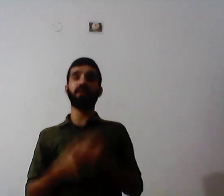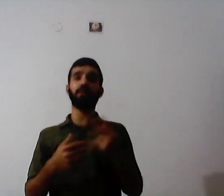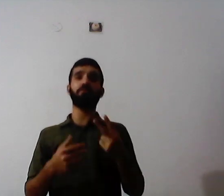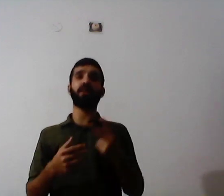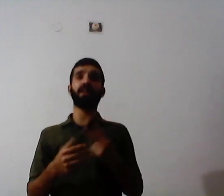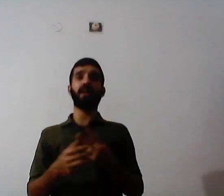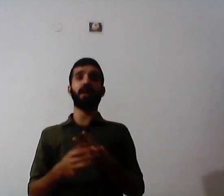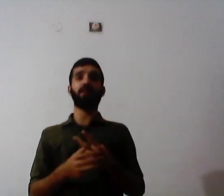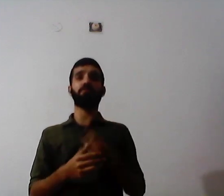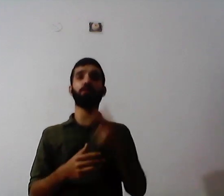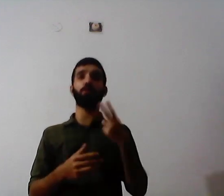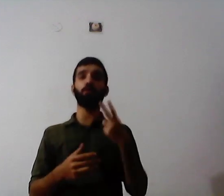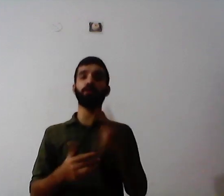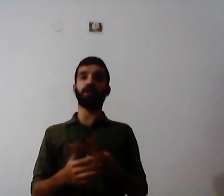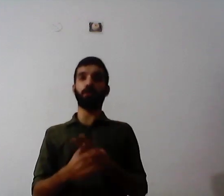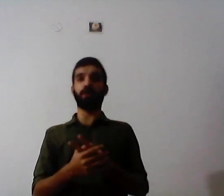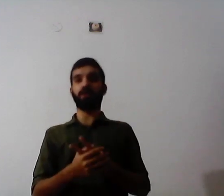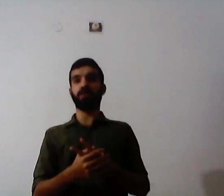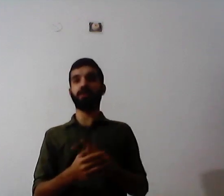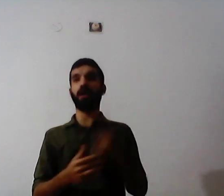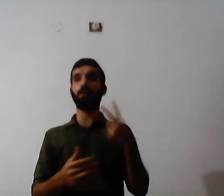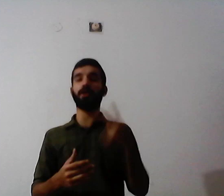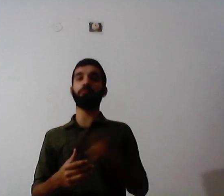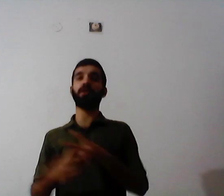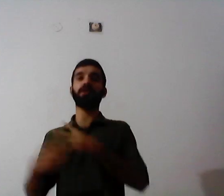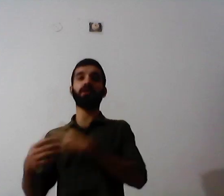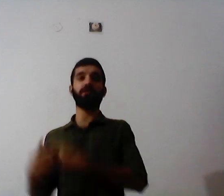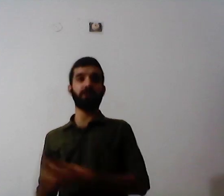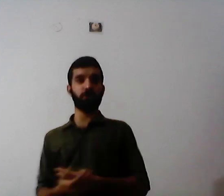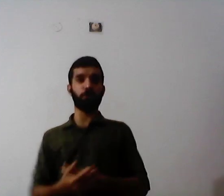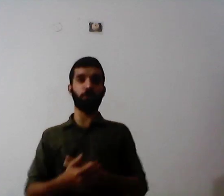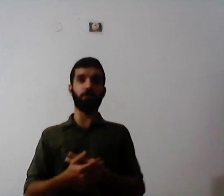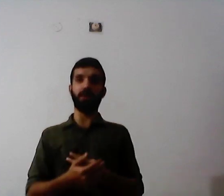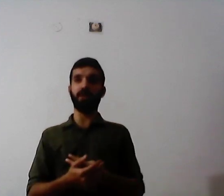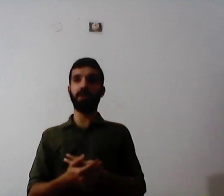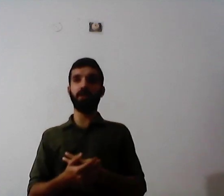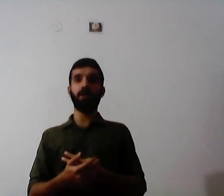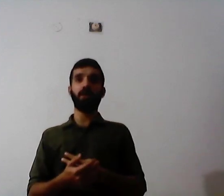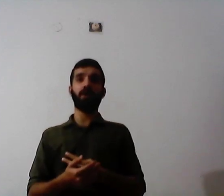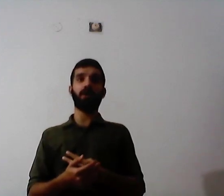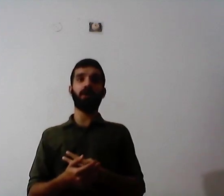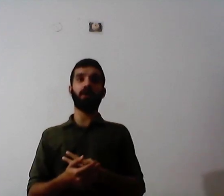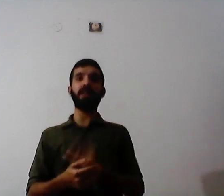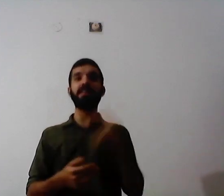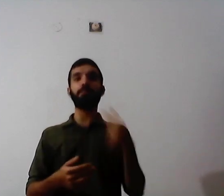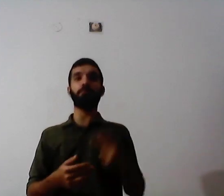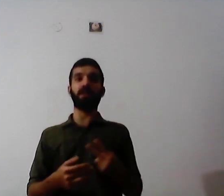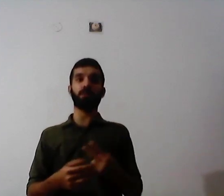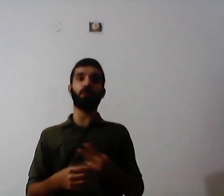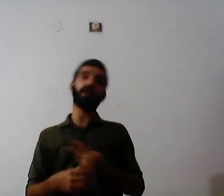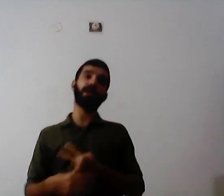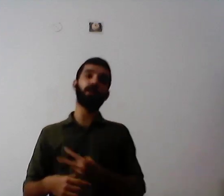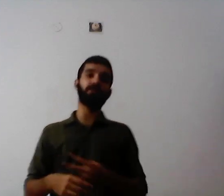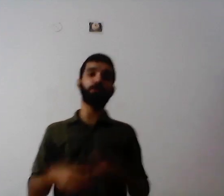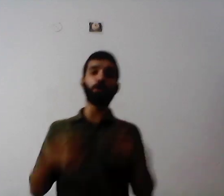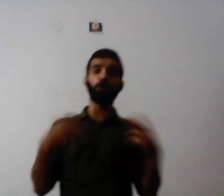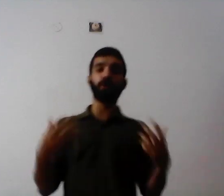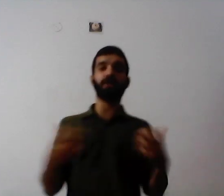here we can have two situations. How temperature affects solubility, it depends what kind of solution that you